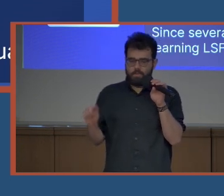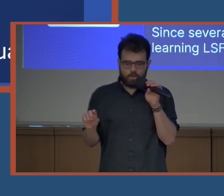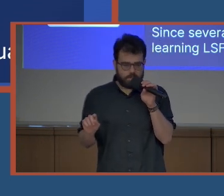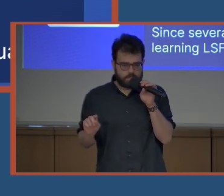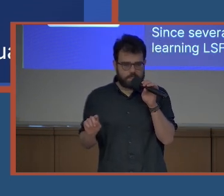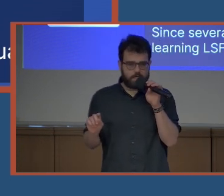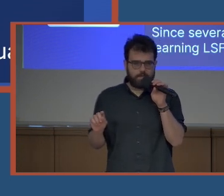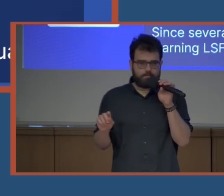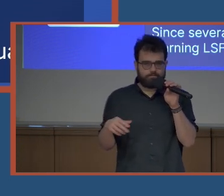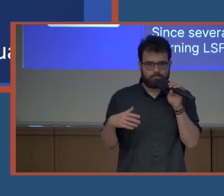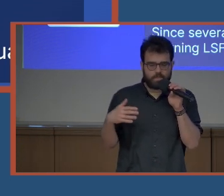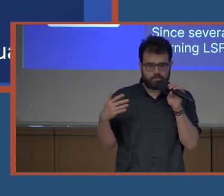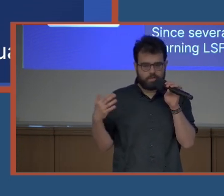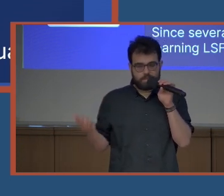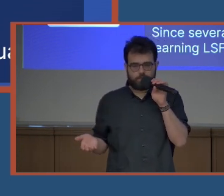in Poland,